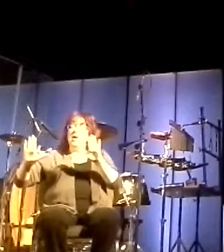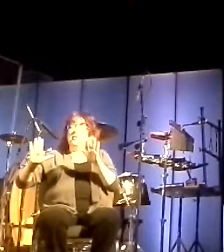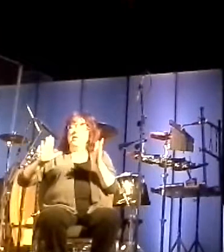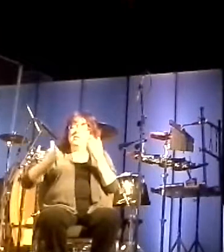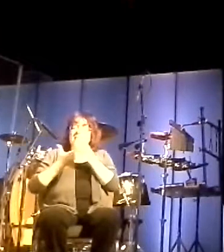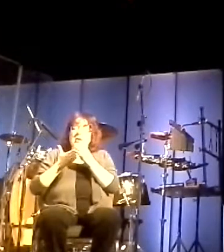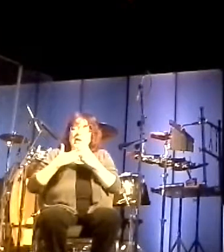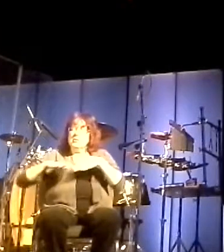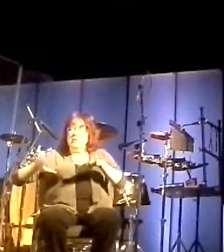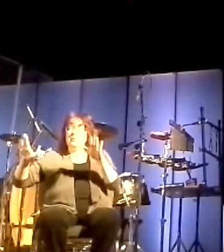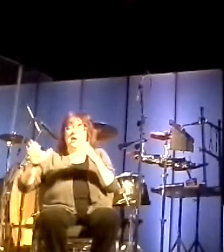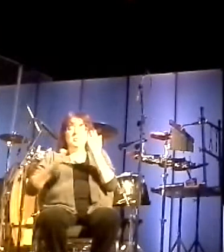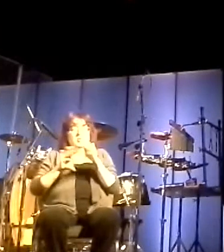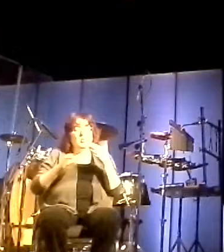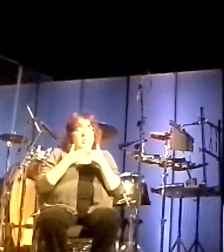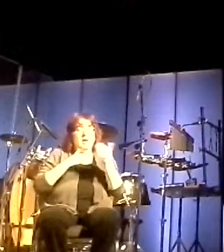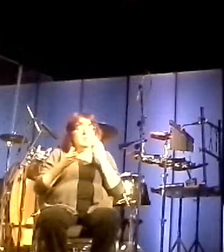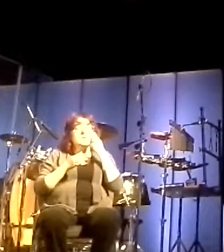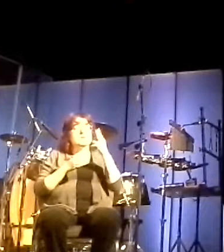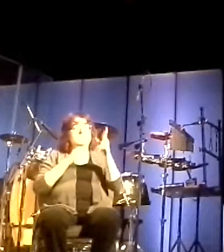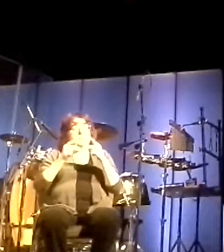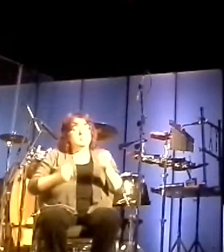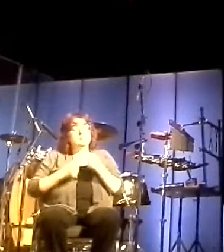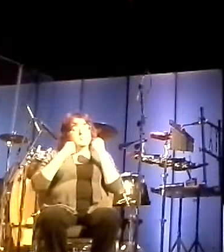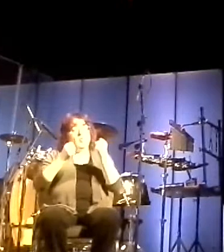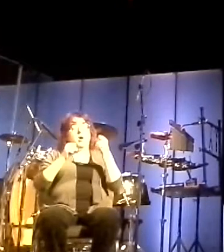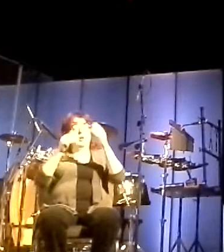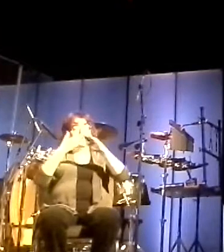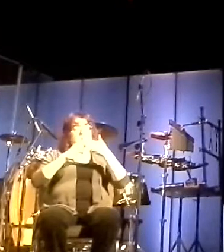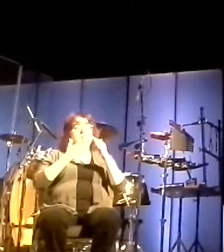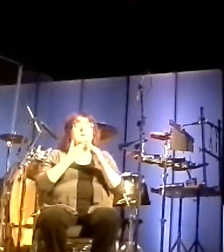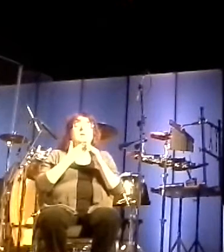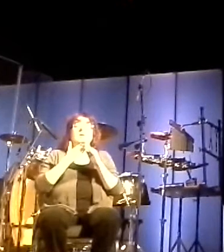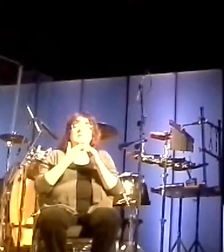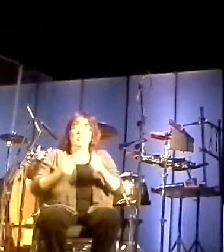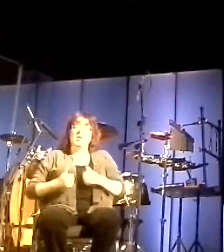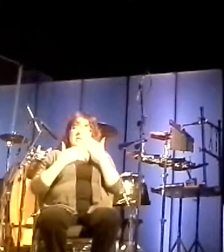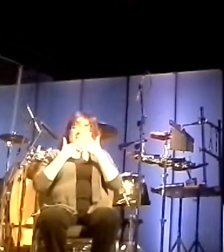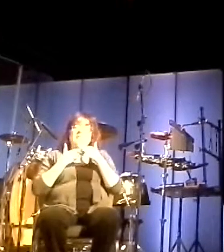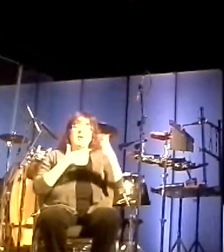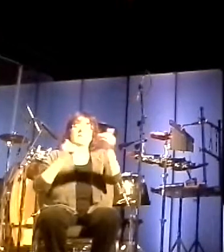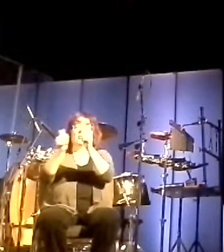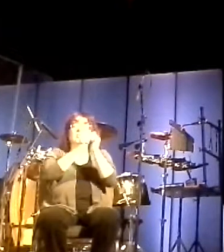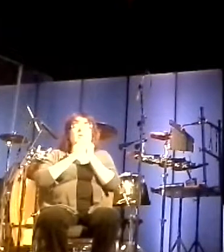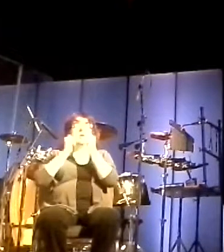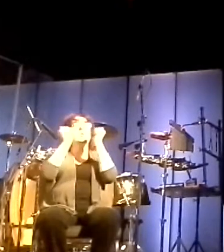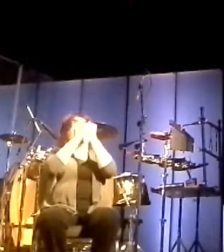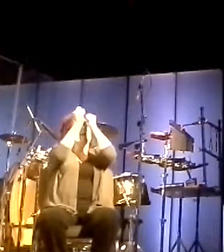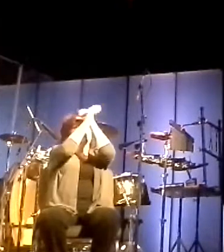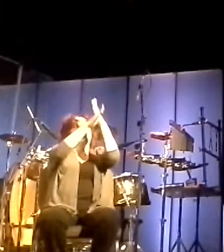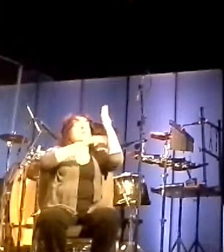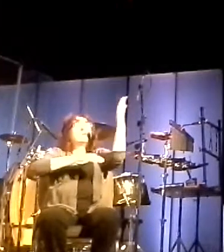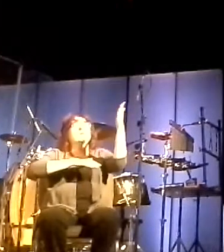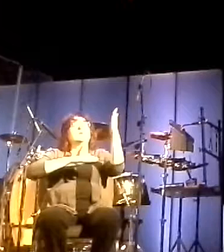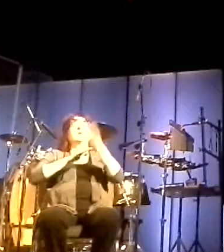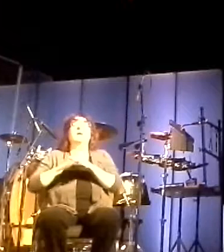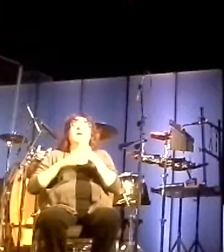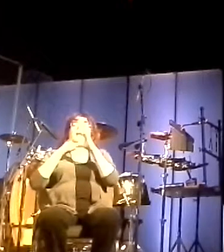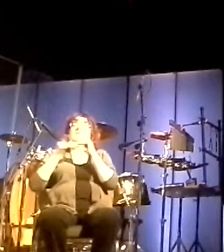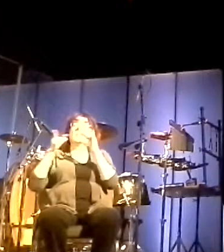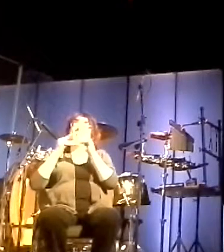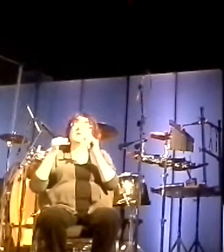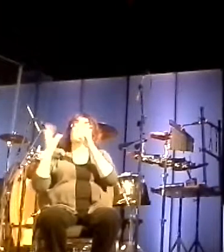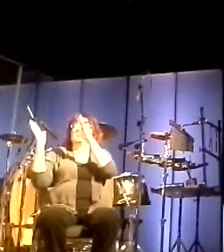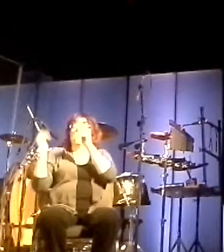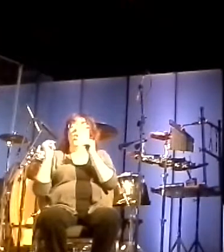sacrifice financially and do what it takes so we can see people strong in our community. So we can live forever together with our Heavenly Father. We have a message that is